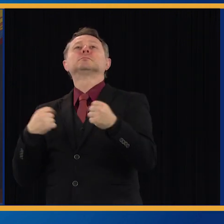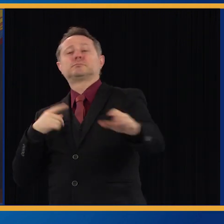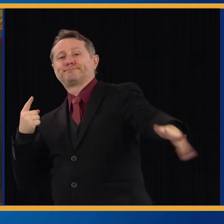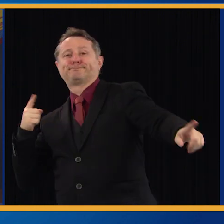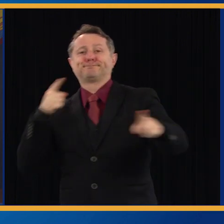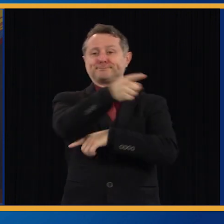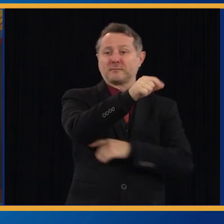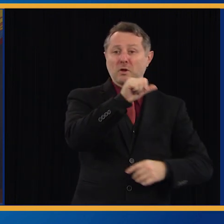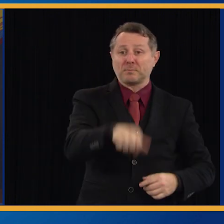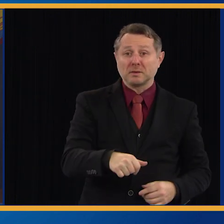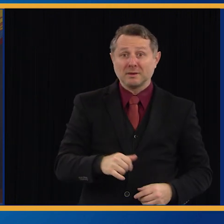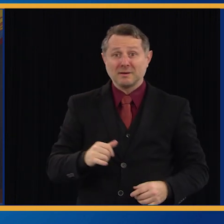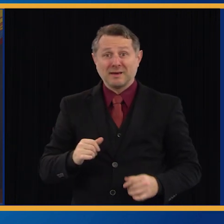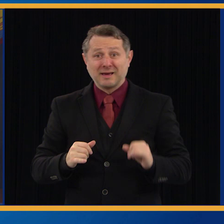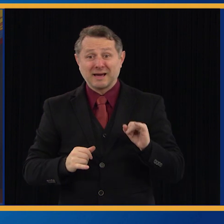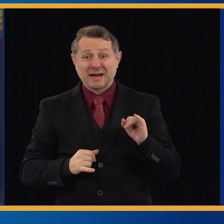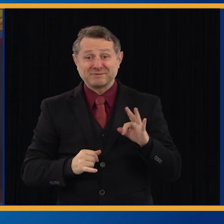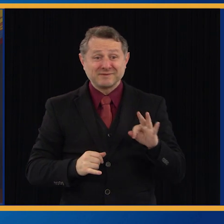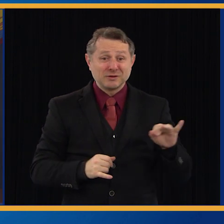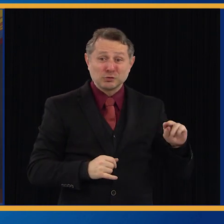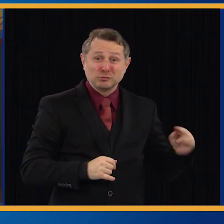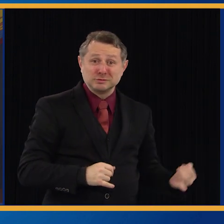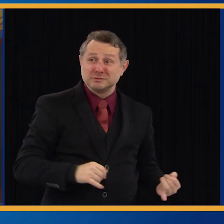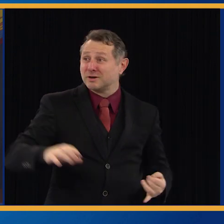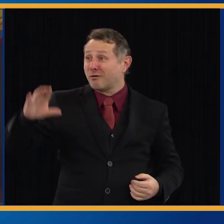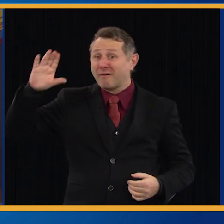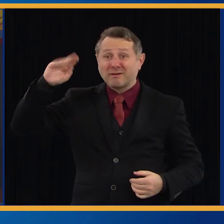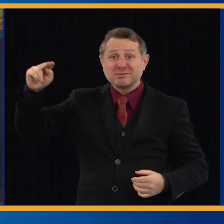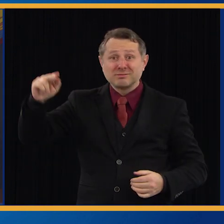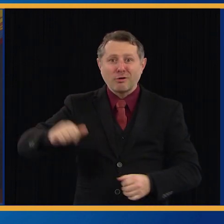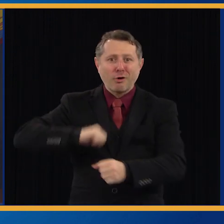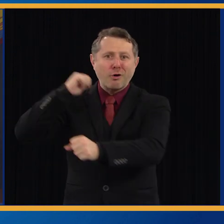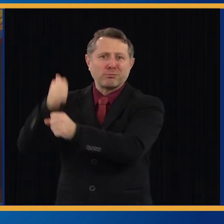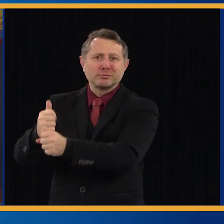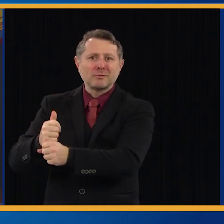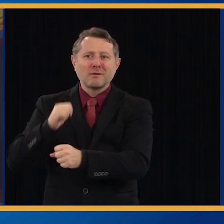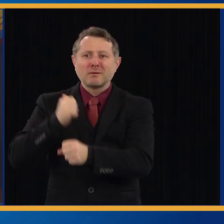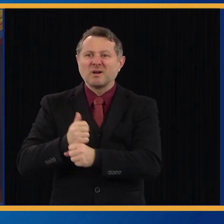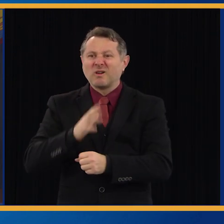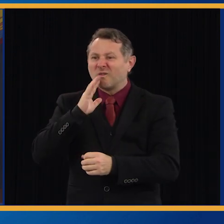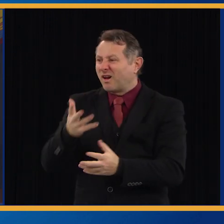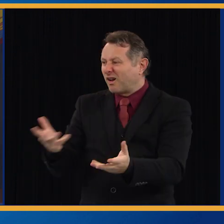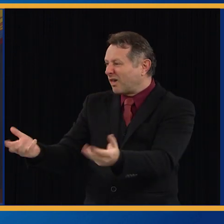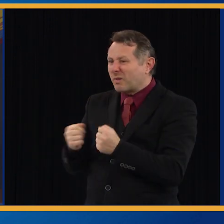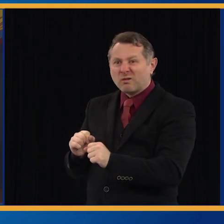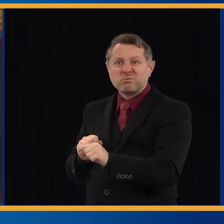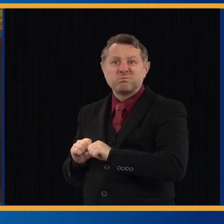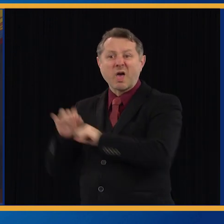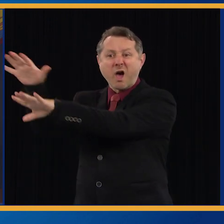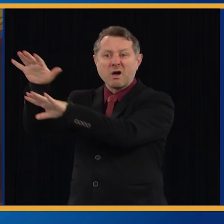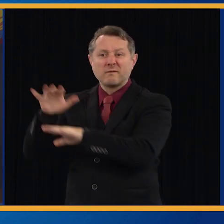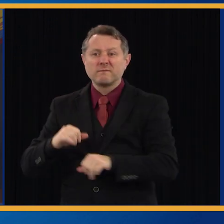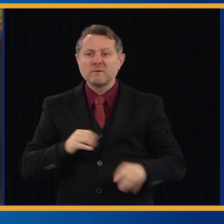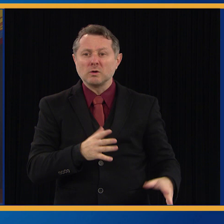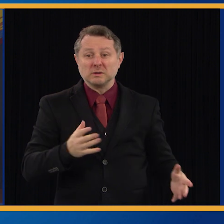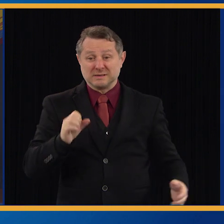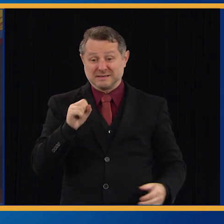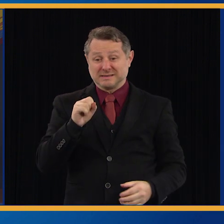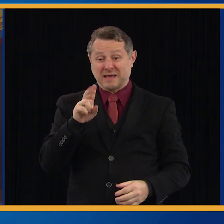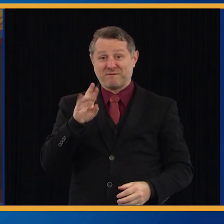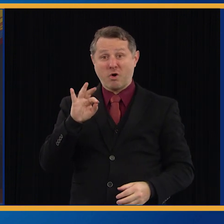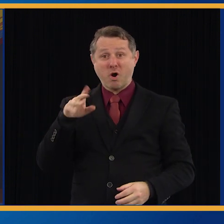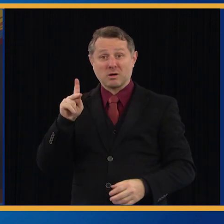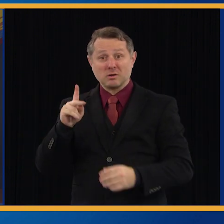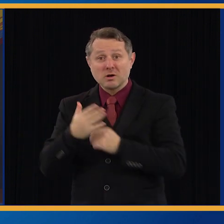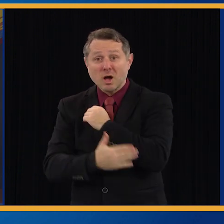that Jersey, Connecticut, New York does can affect everyone else. Suffolk does something, Westchester does something, New York